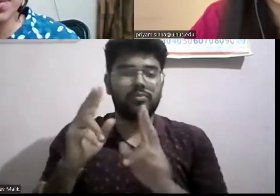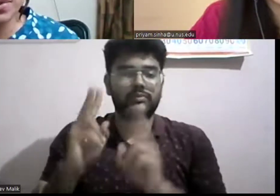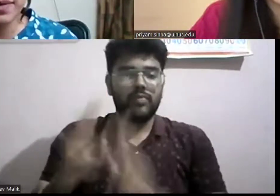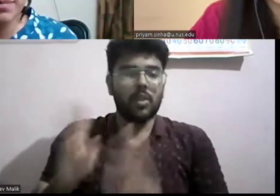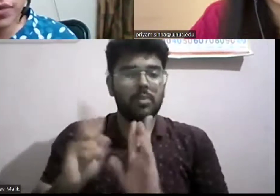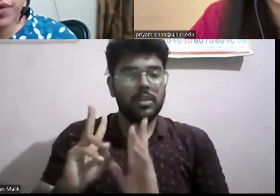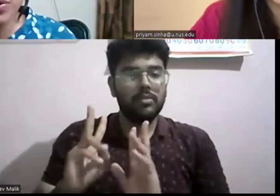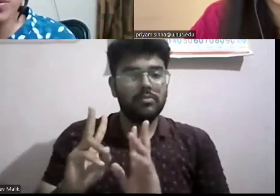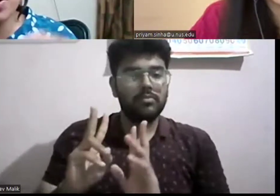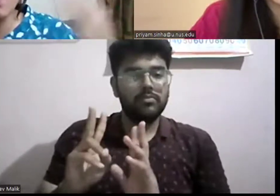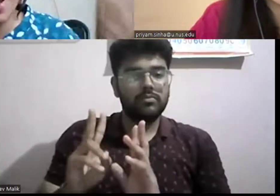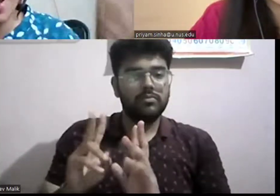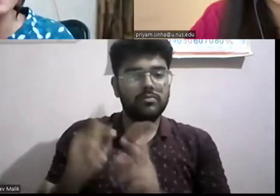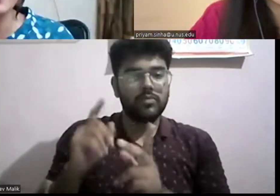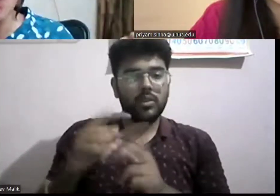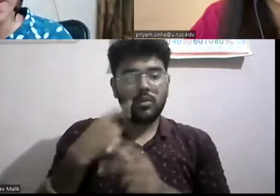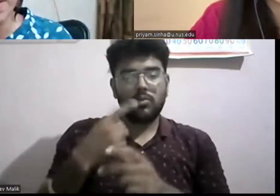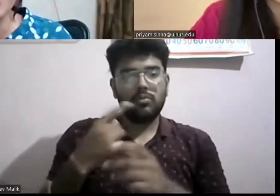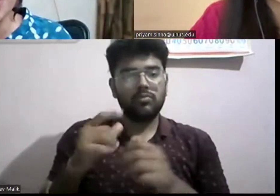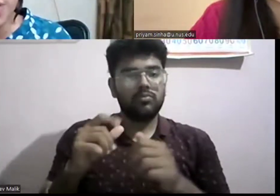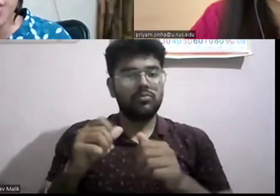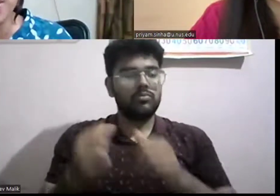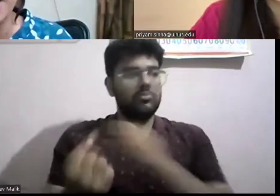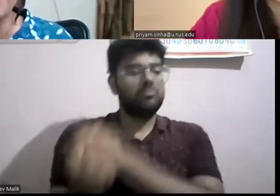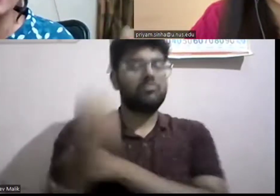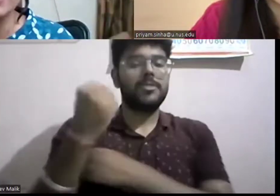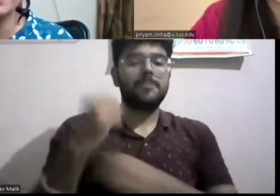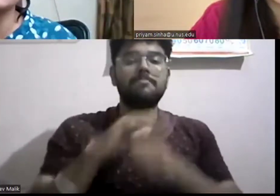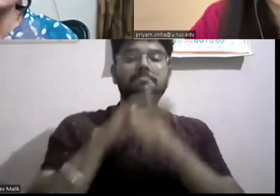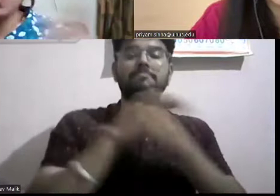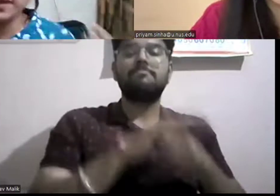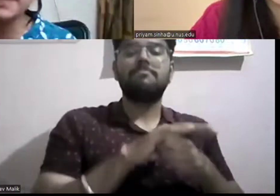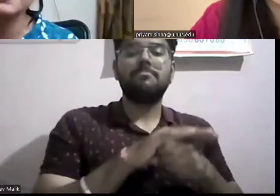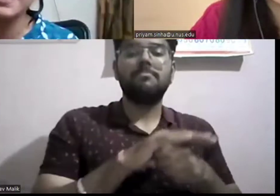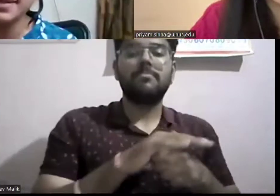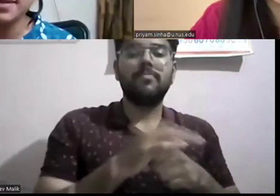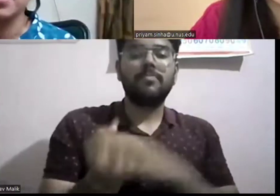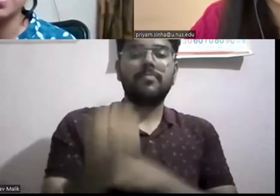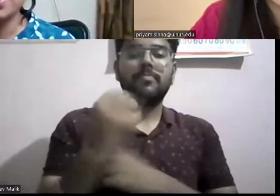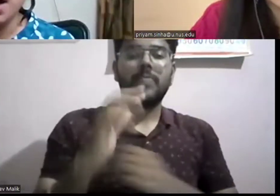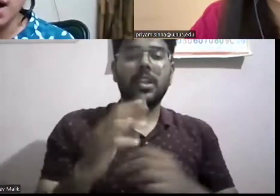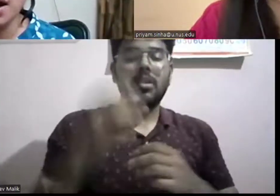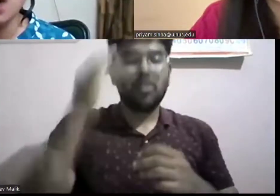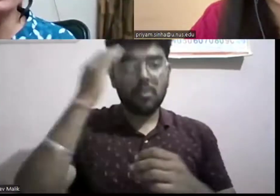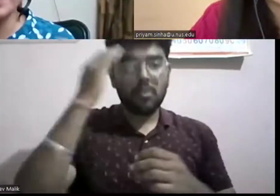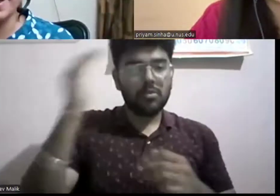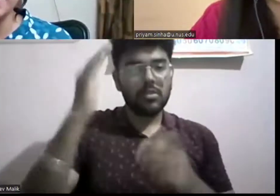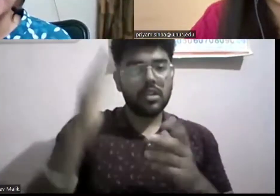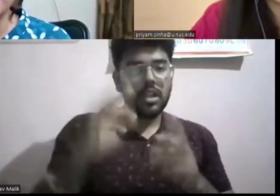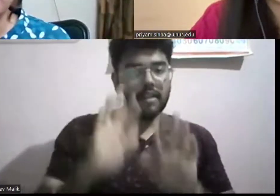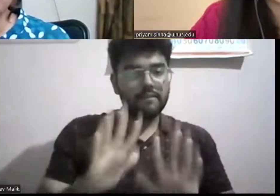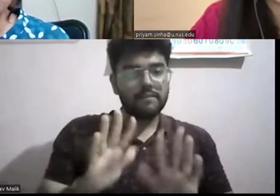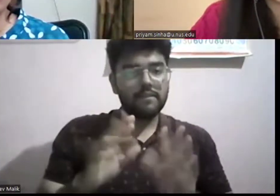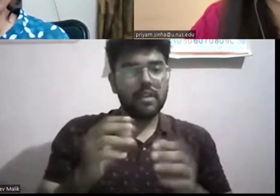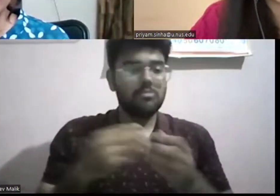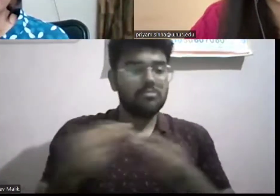create the, acquires a dominant position and would create a knowledge system around that. So when we are